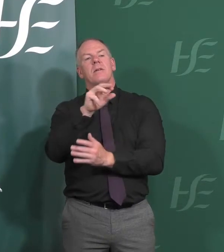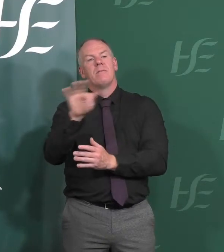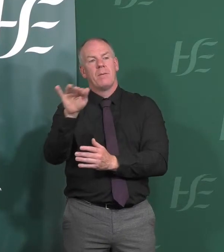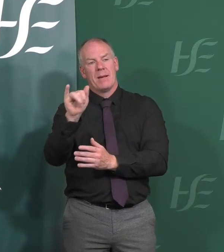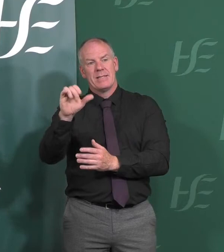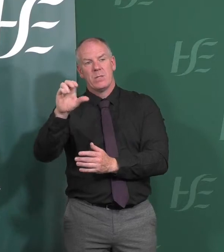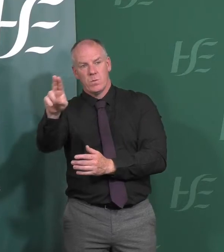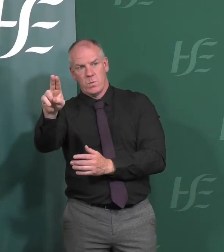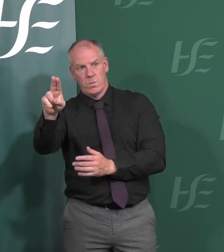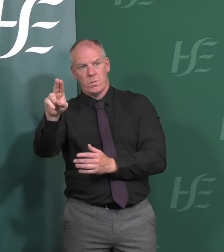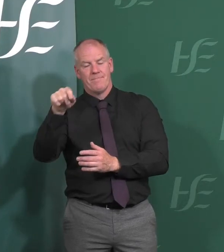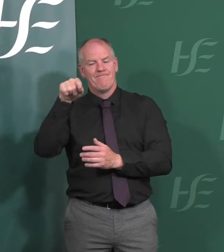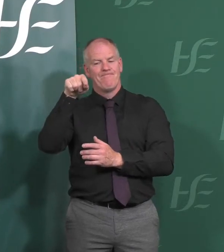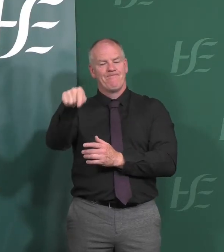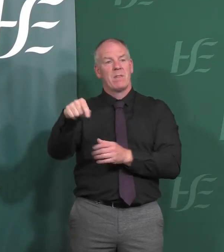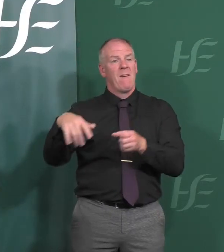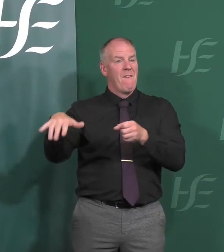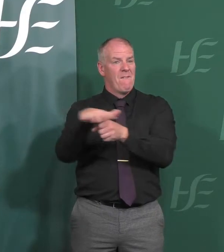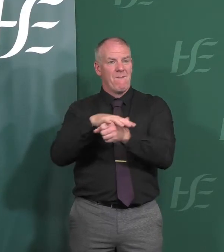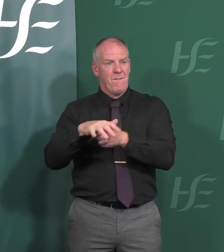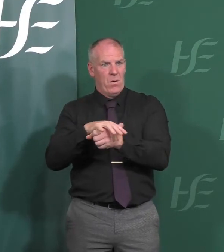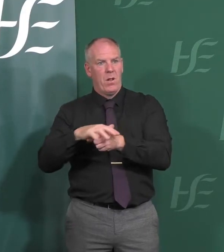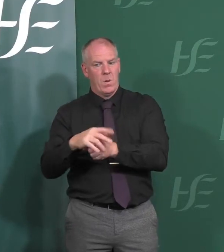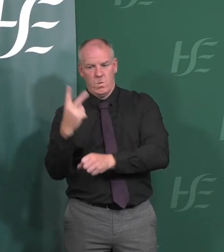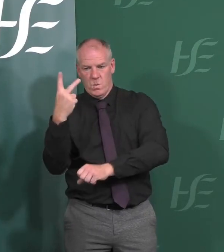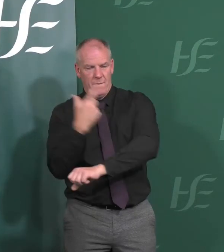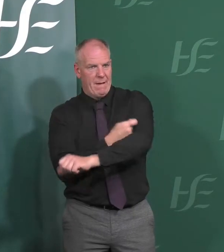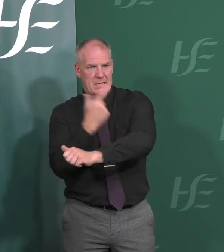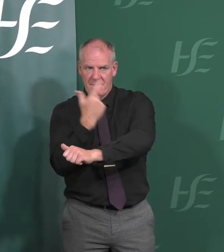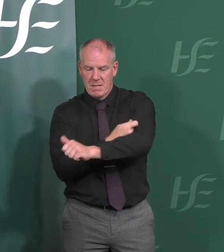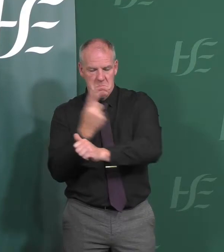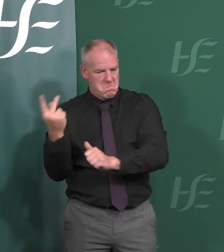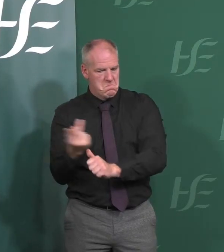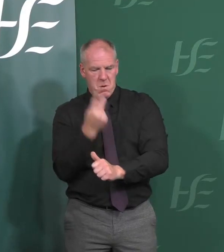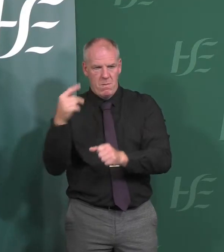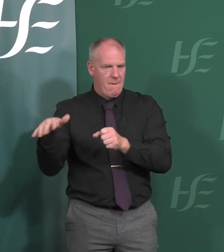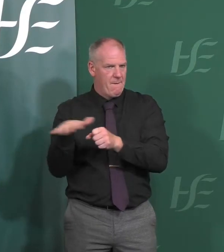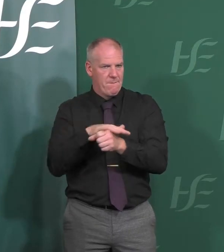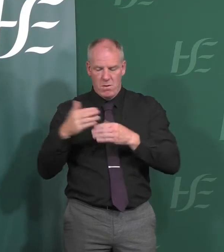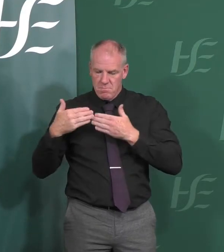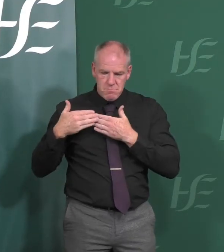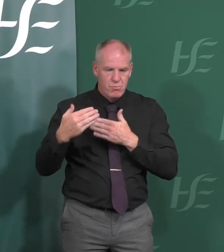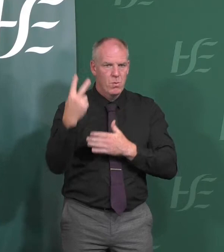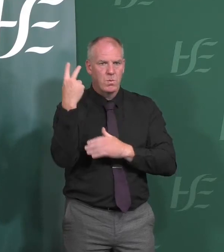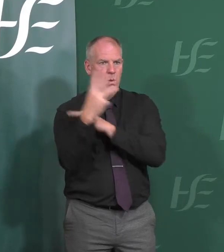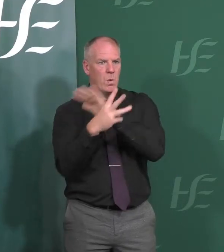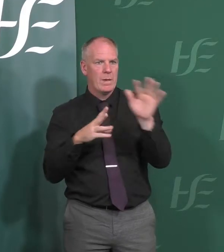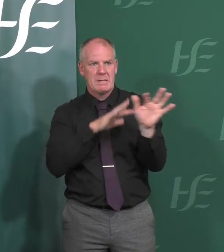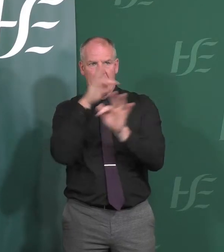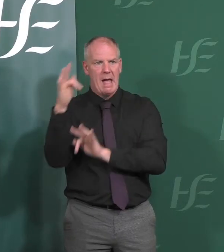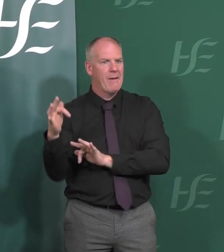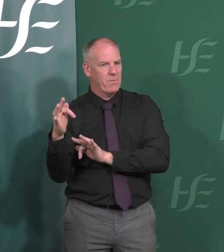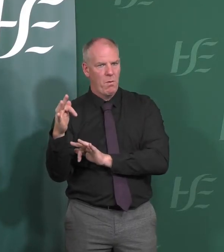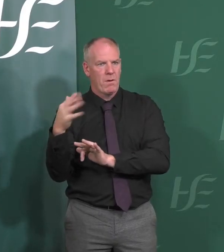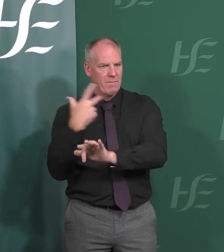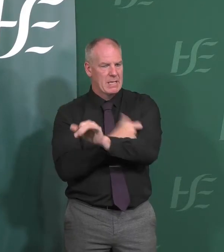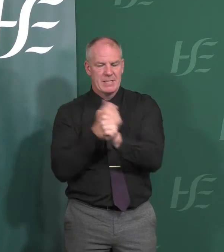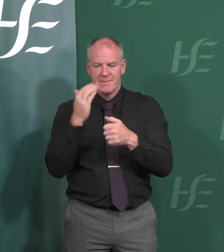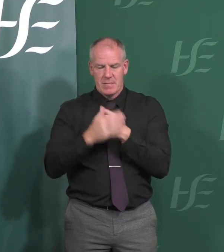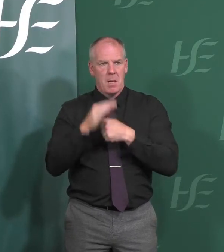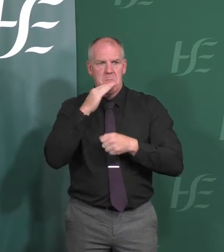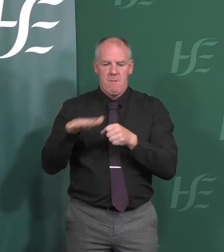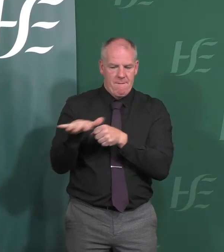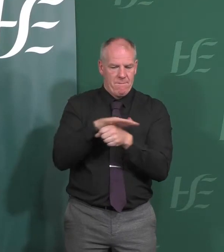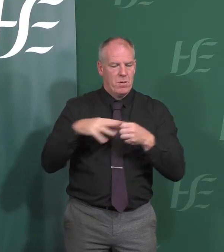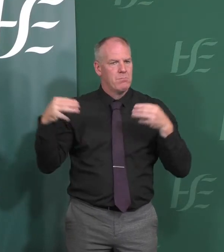people had been fully protected. That is, they've had their full 2 doses and the period of 14 days after.